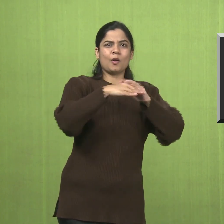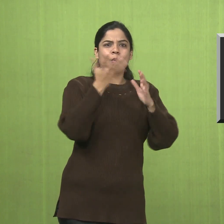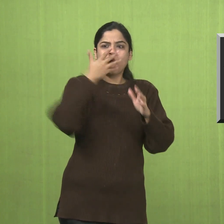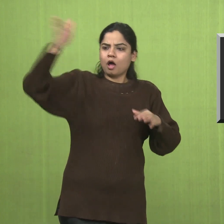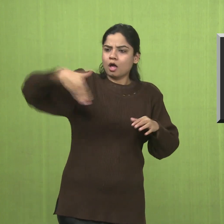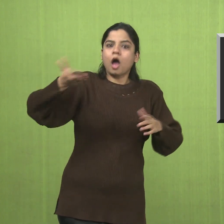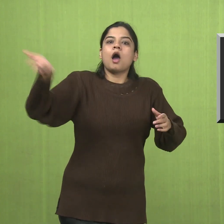houses,